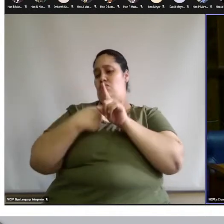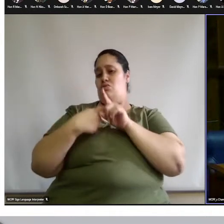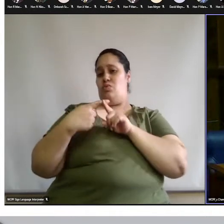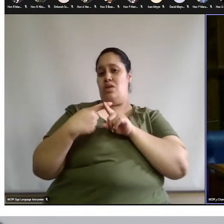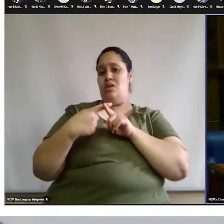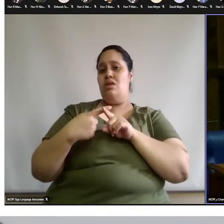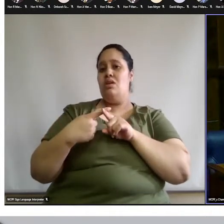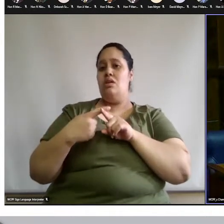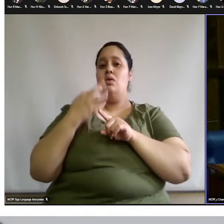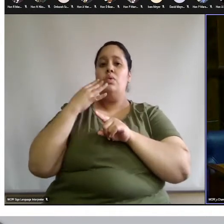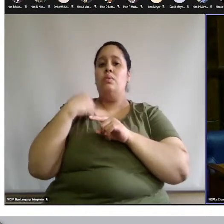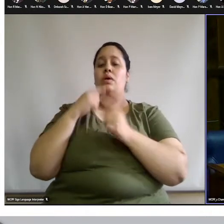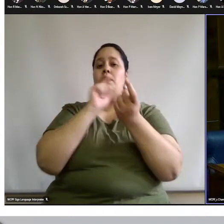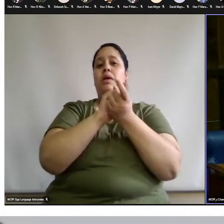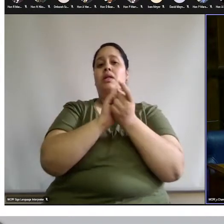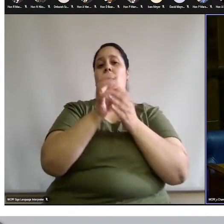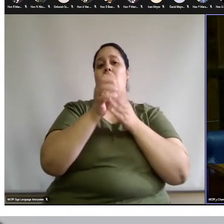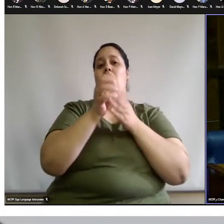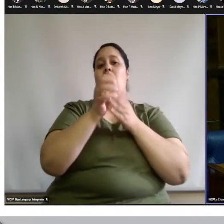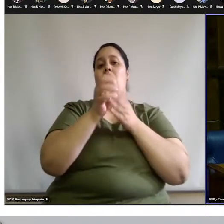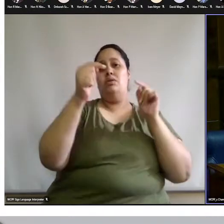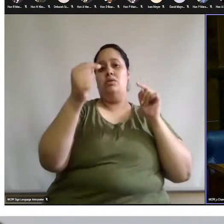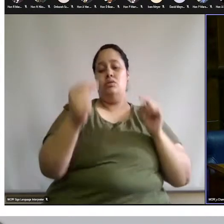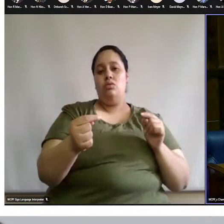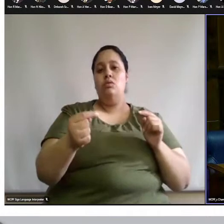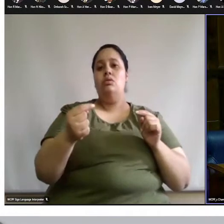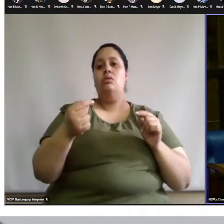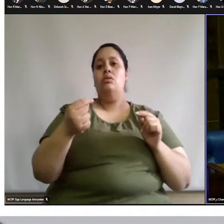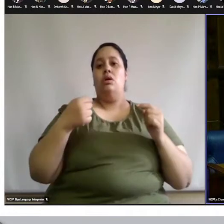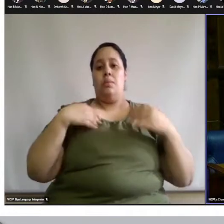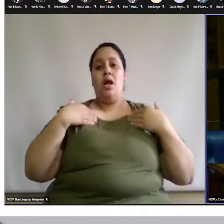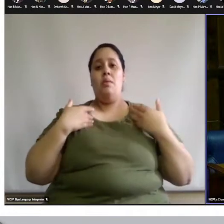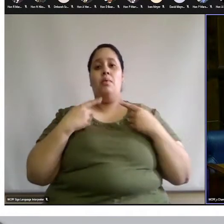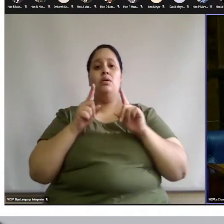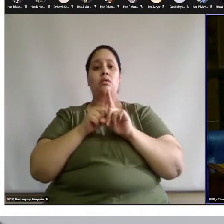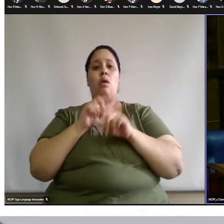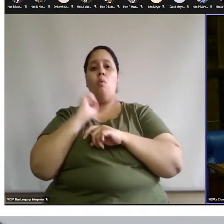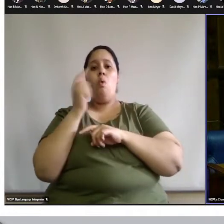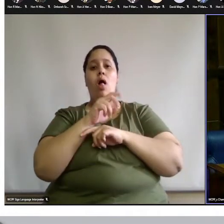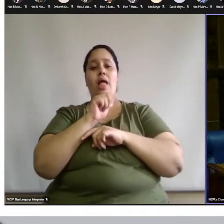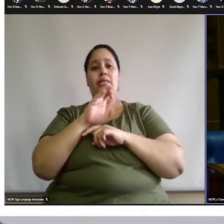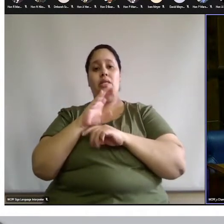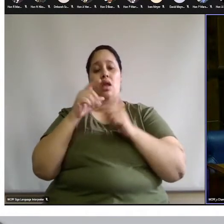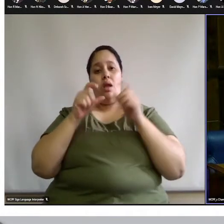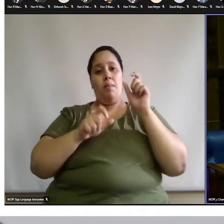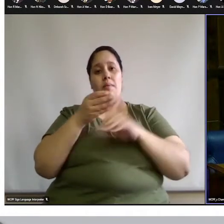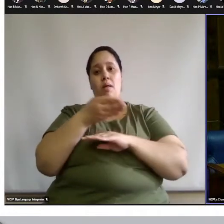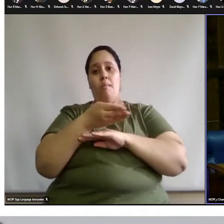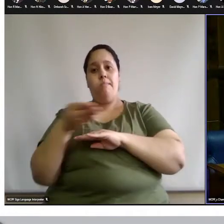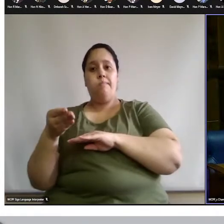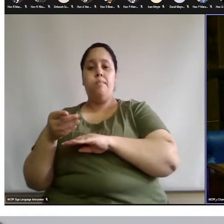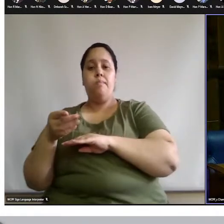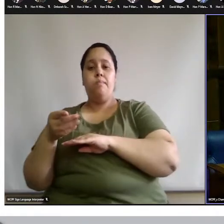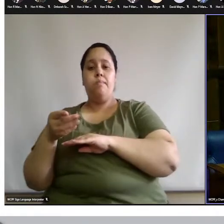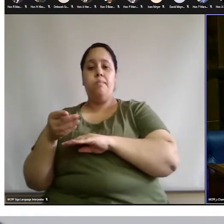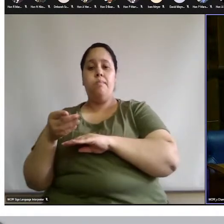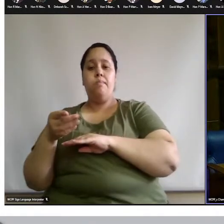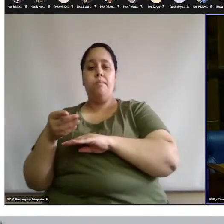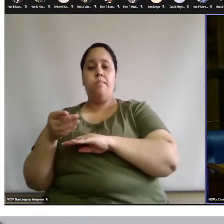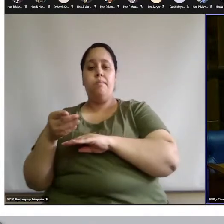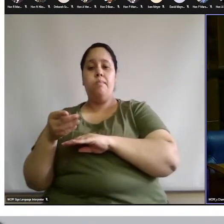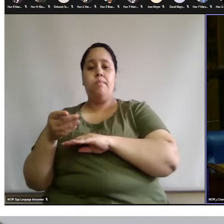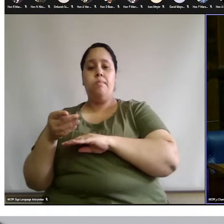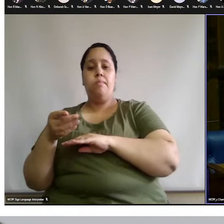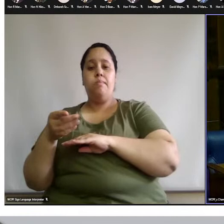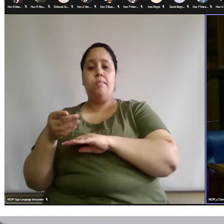saam met die leier van die oppositie. En ek is baie bly dat veral die ANC in die huis hierdie punt veral